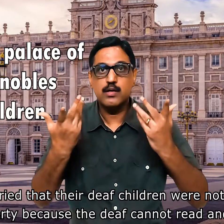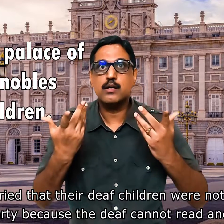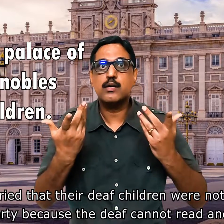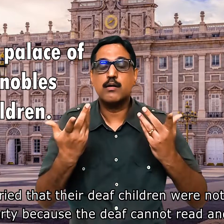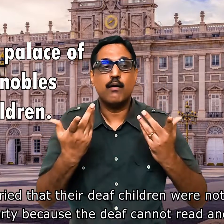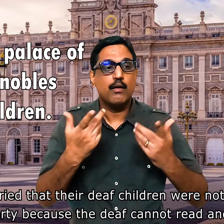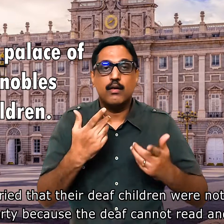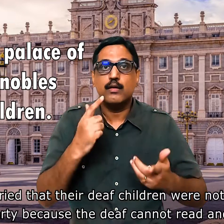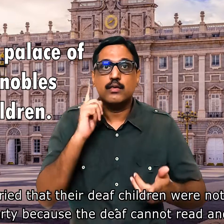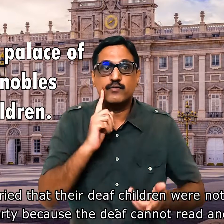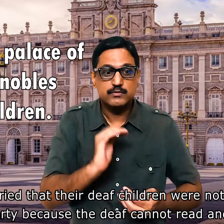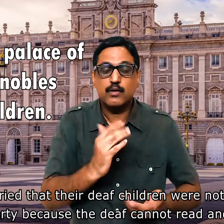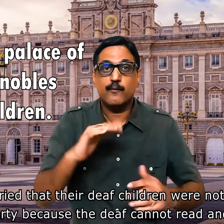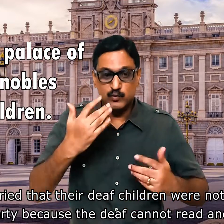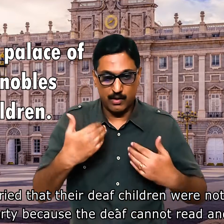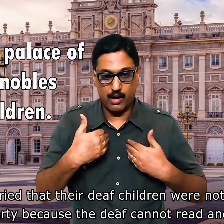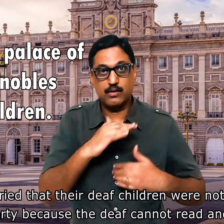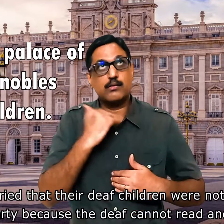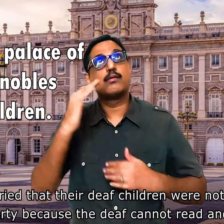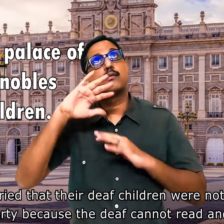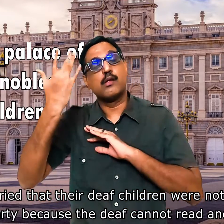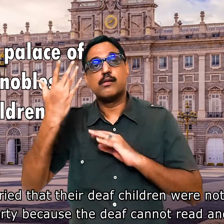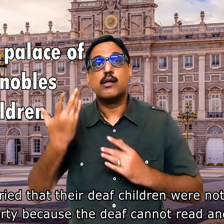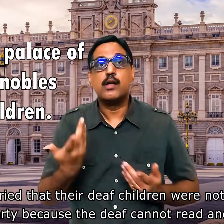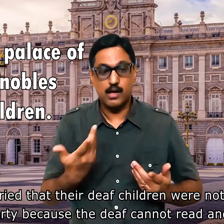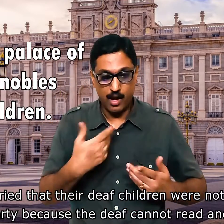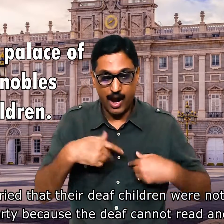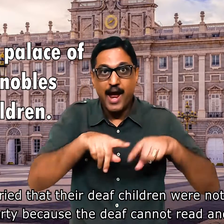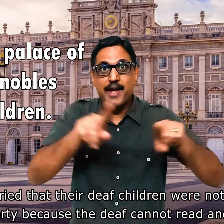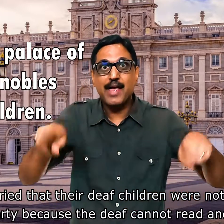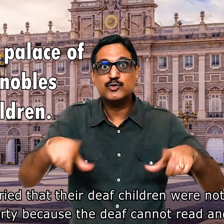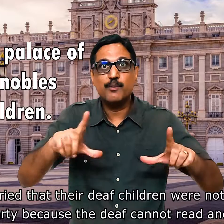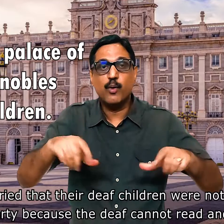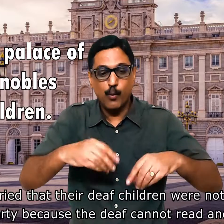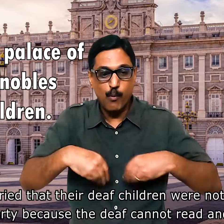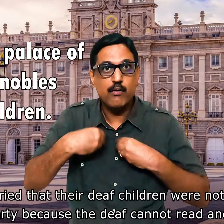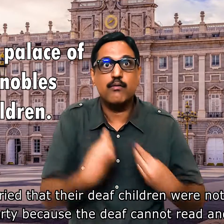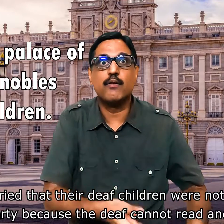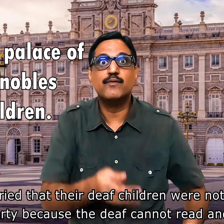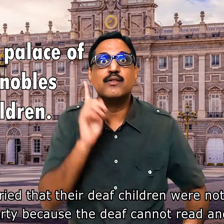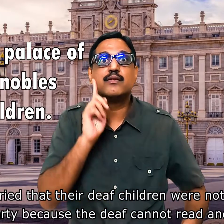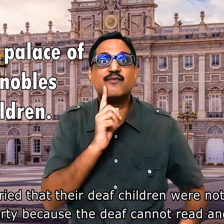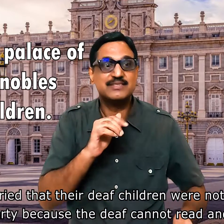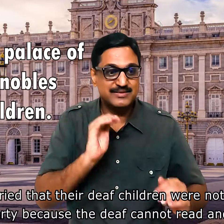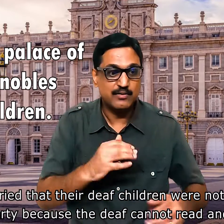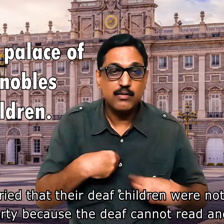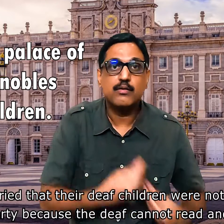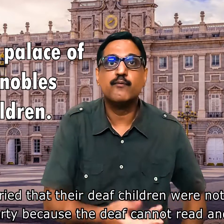The nobles worried that the deaf children were not able to inherit property because the deaf cannot read and write.